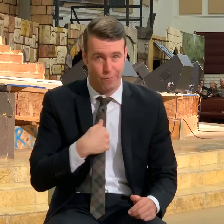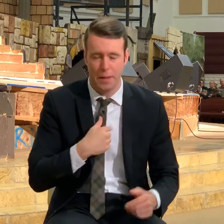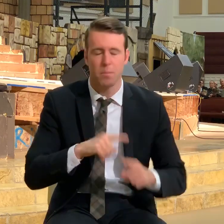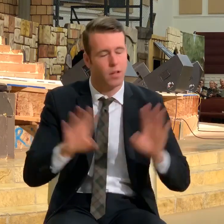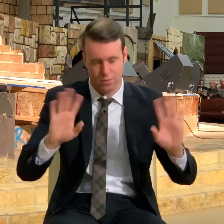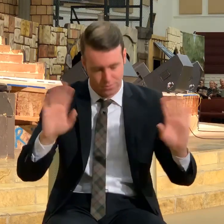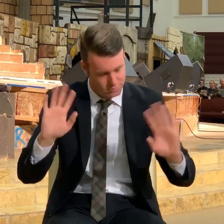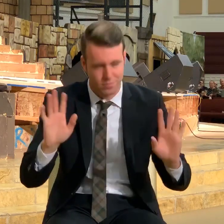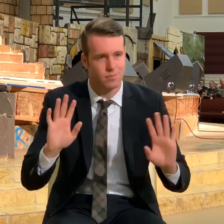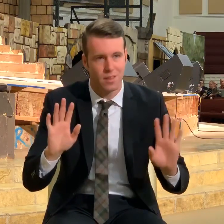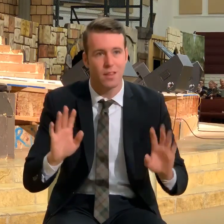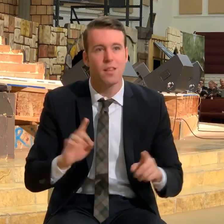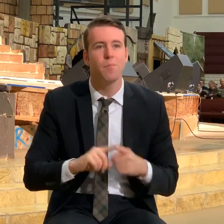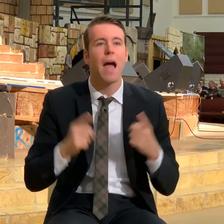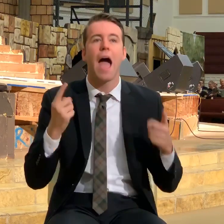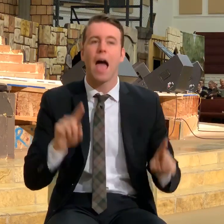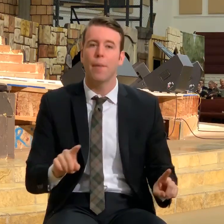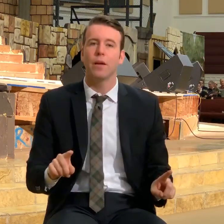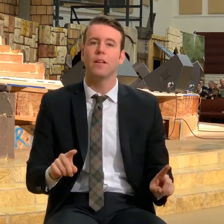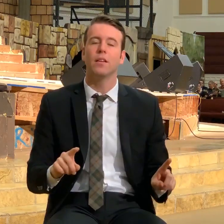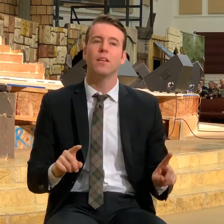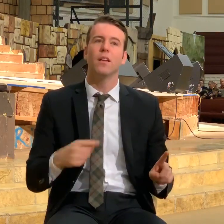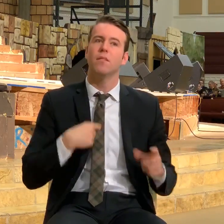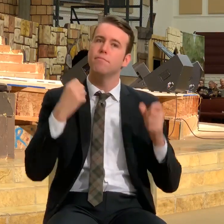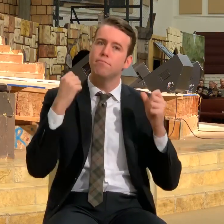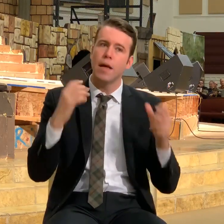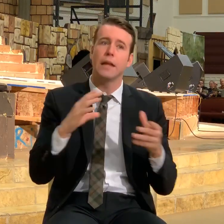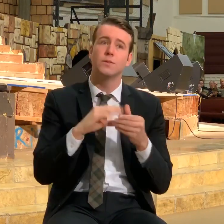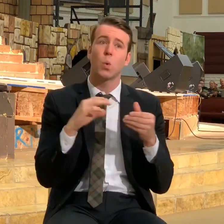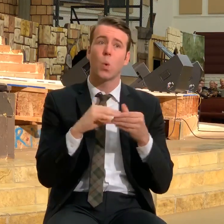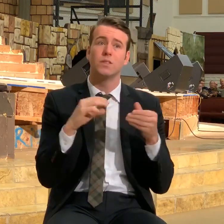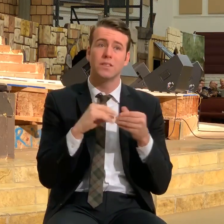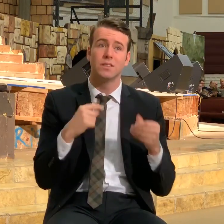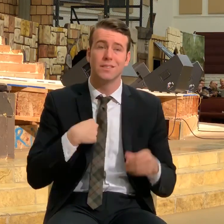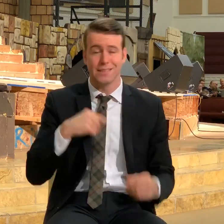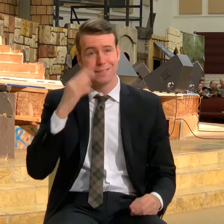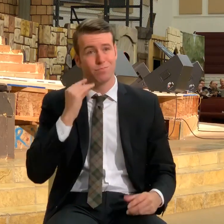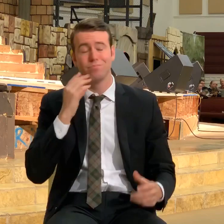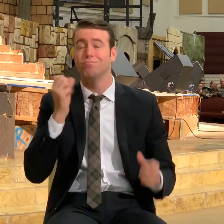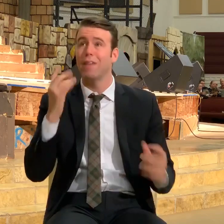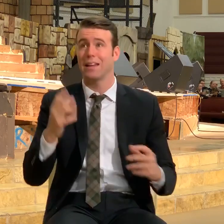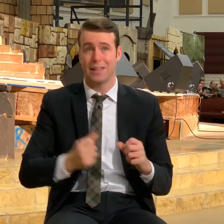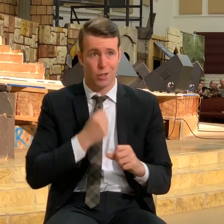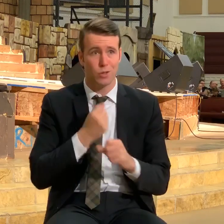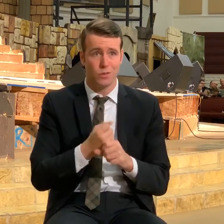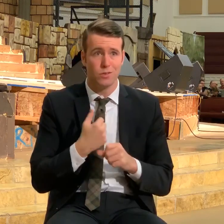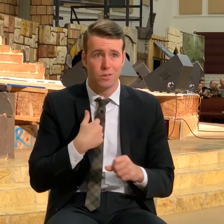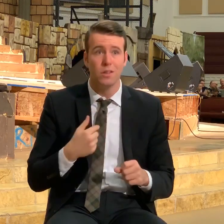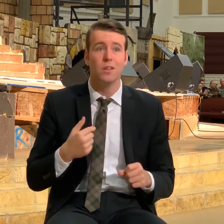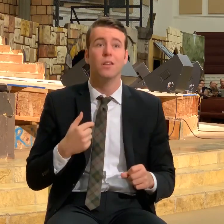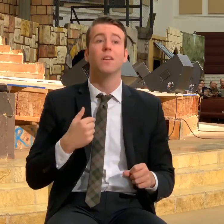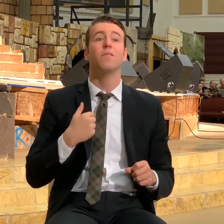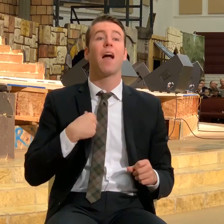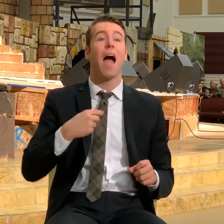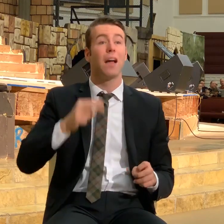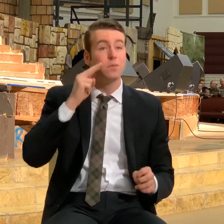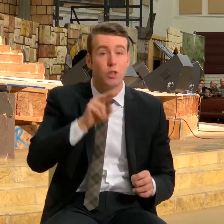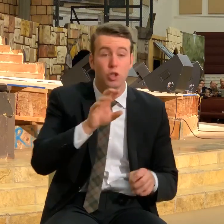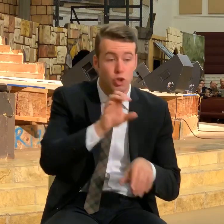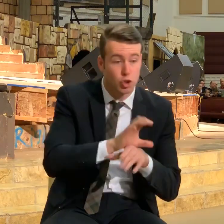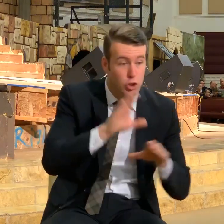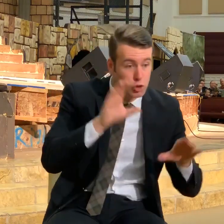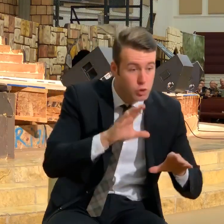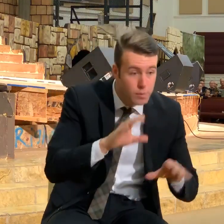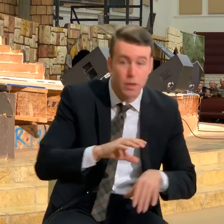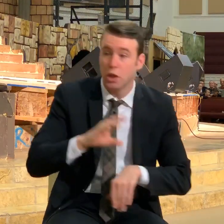But I've seen it. I could go through a list of stories. I've been around this a long time. I can tell you about church trouble